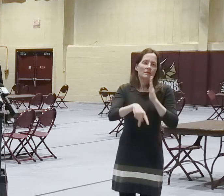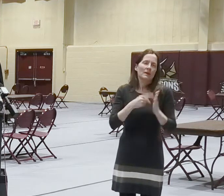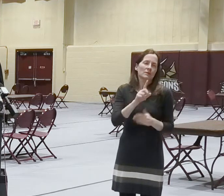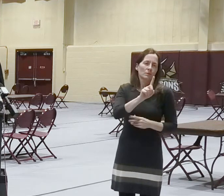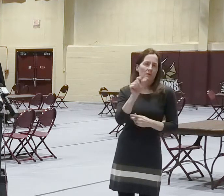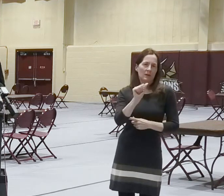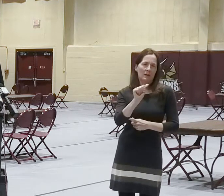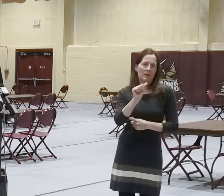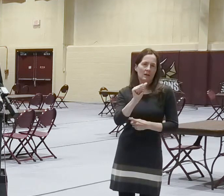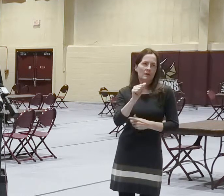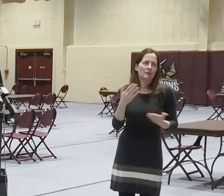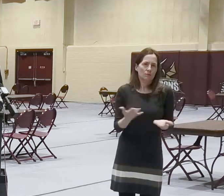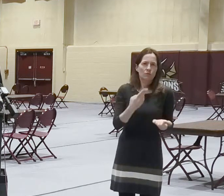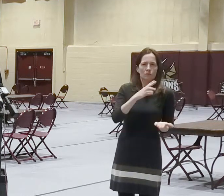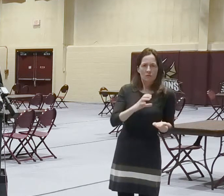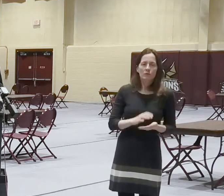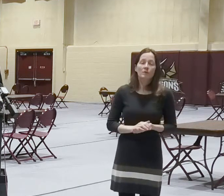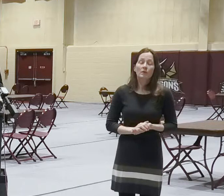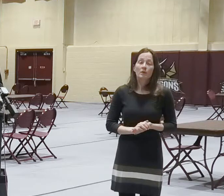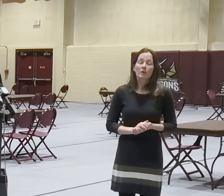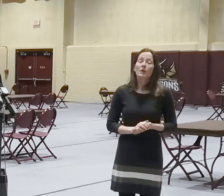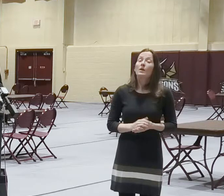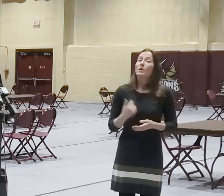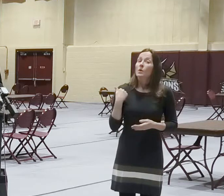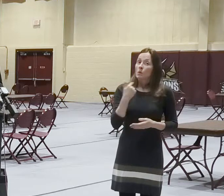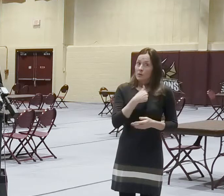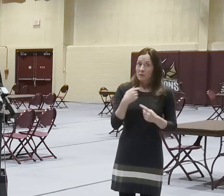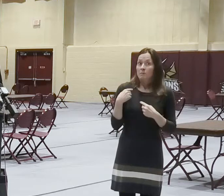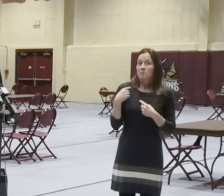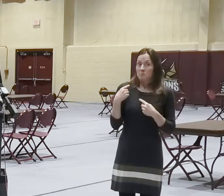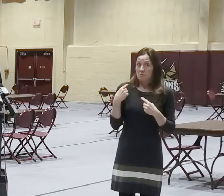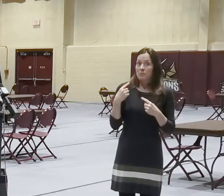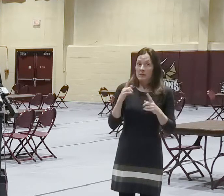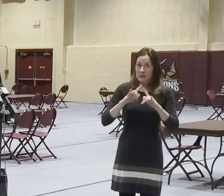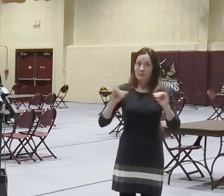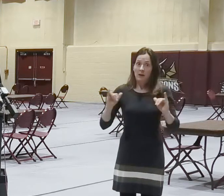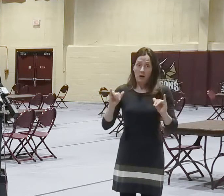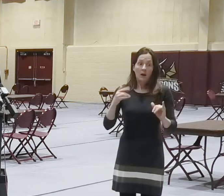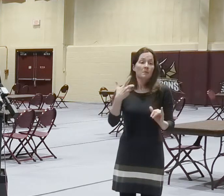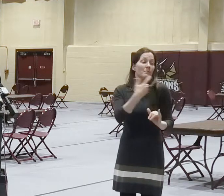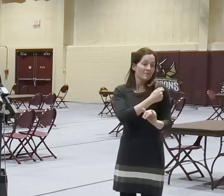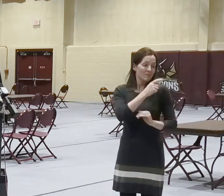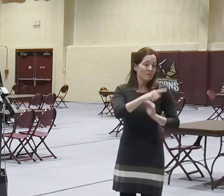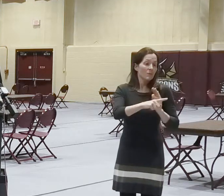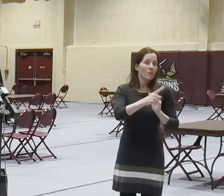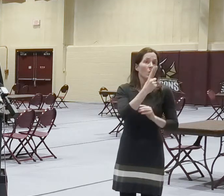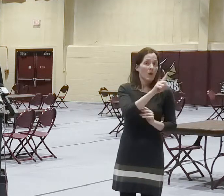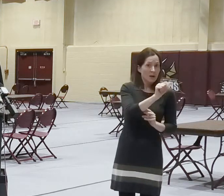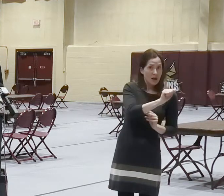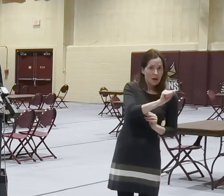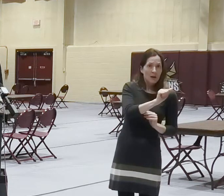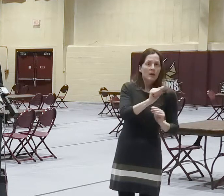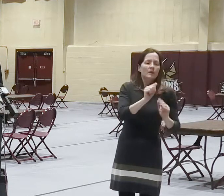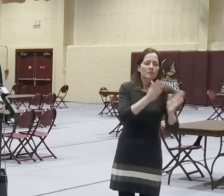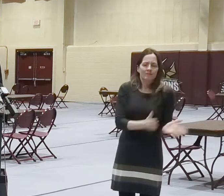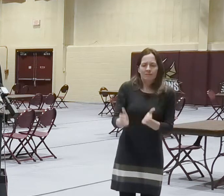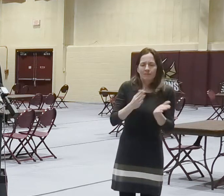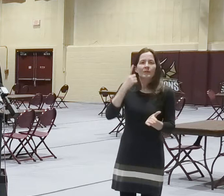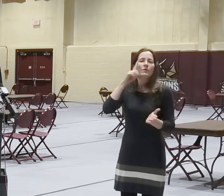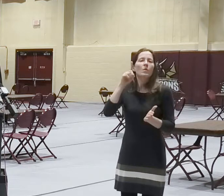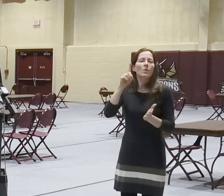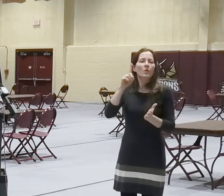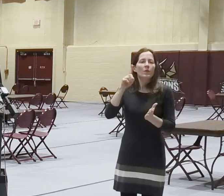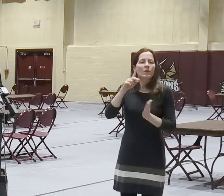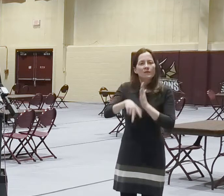We have been preparing for Phase 1B simultaneously. When the governor announced Phase 1B